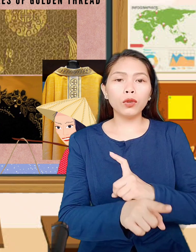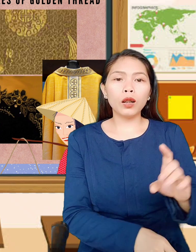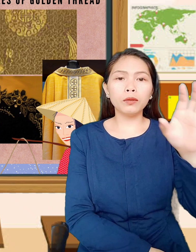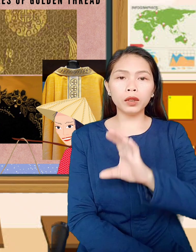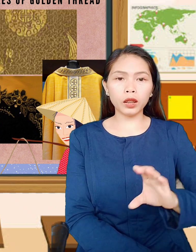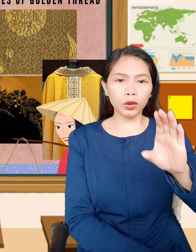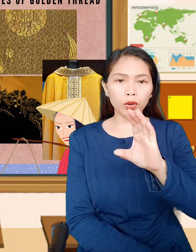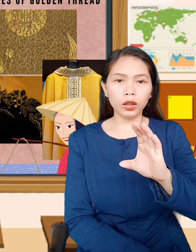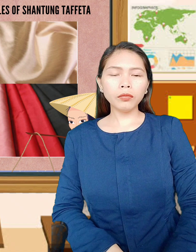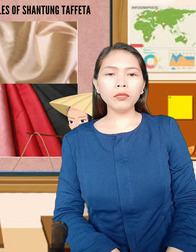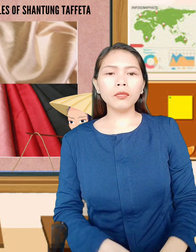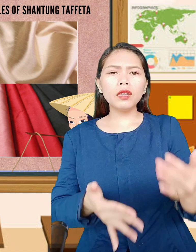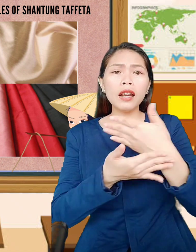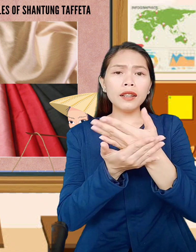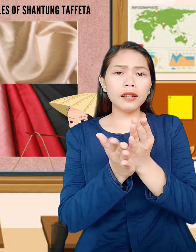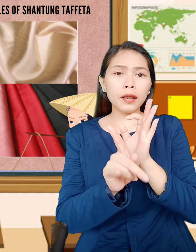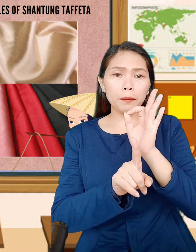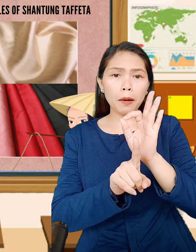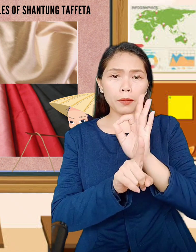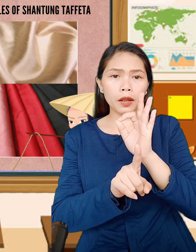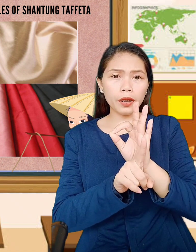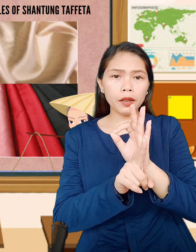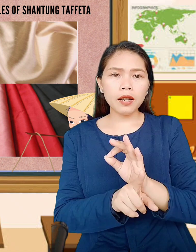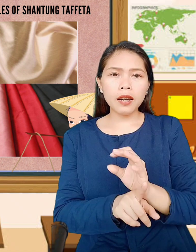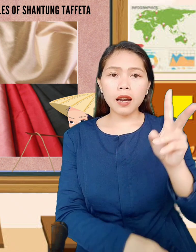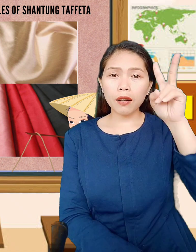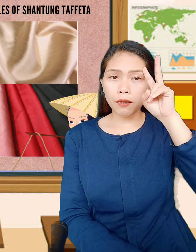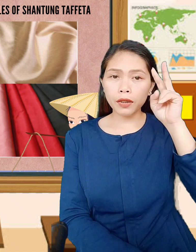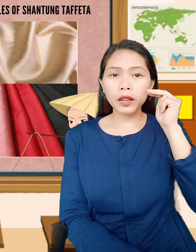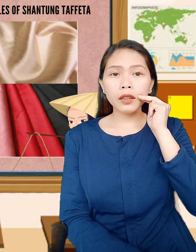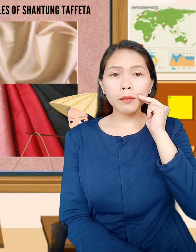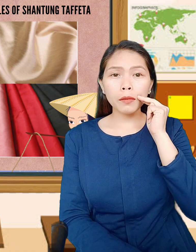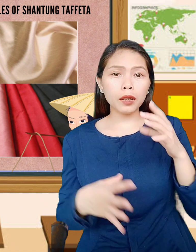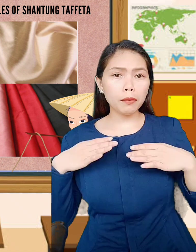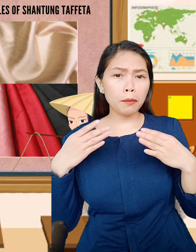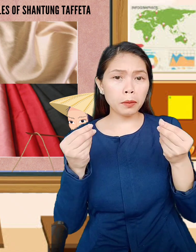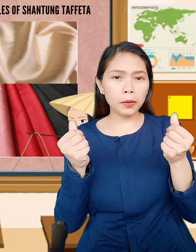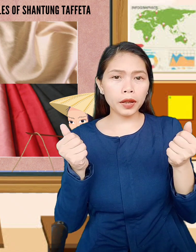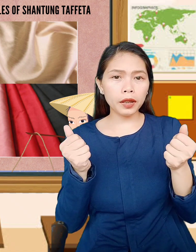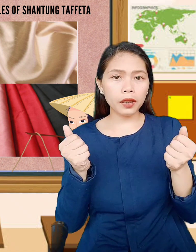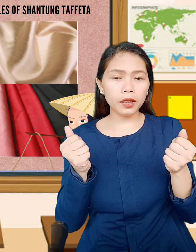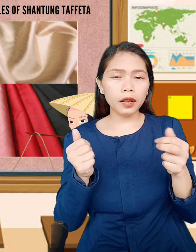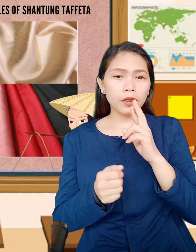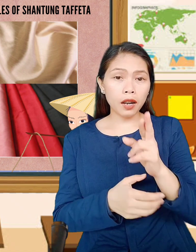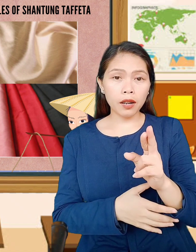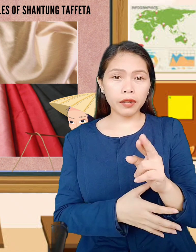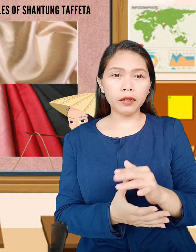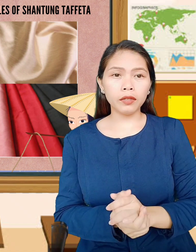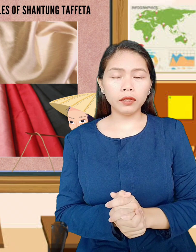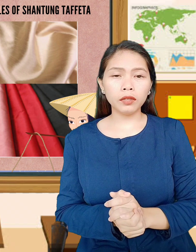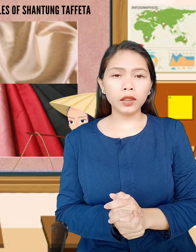silkworm production for centuries. Some popular Vietnamese fabric ranges are